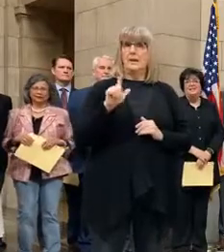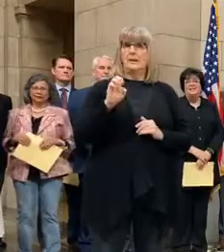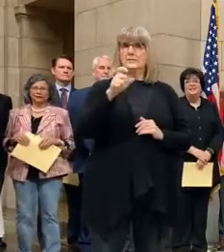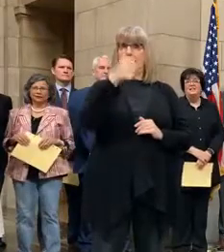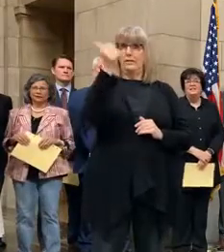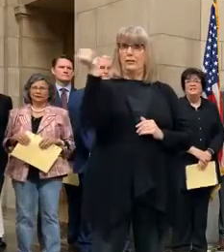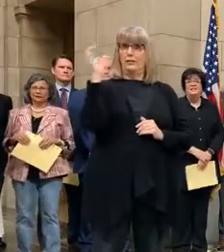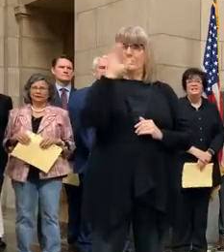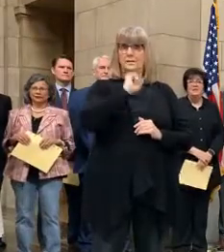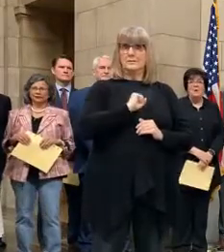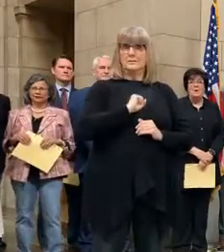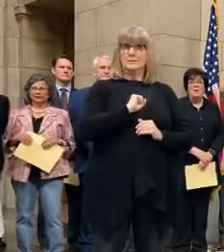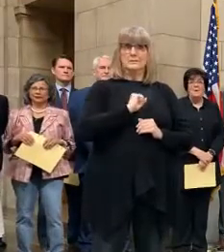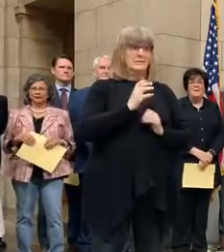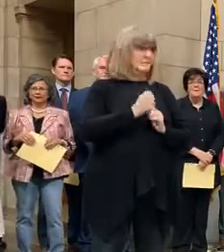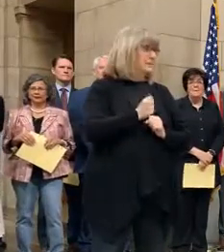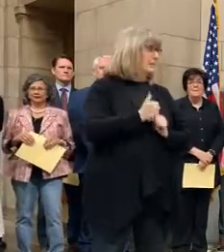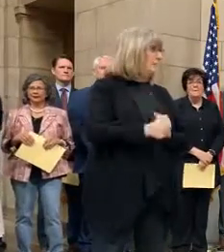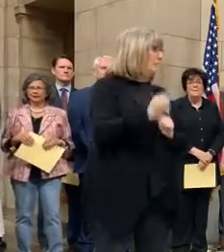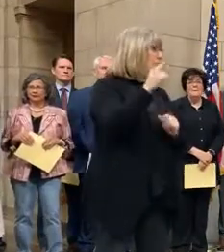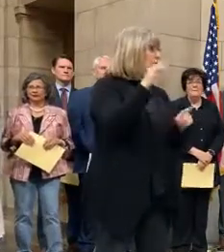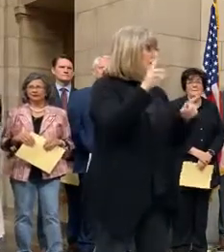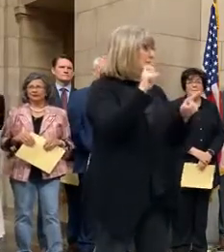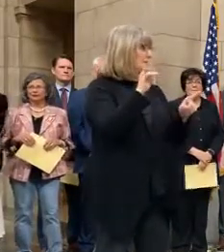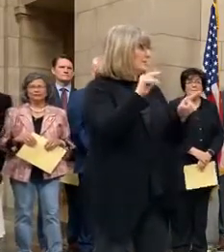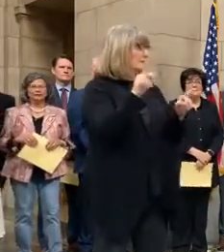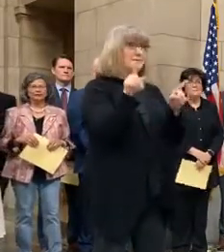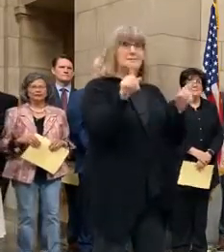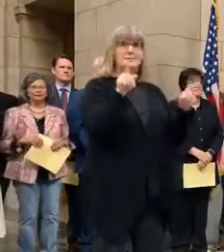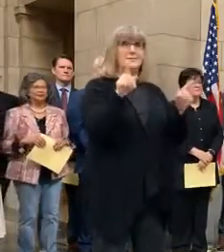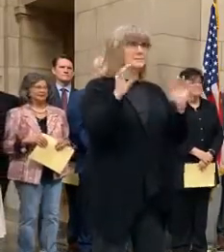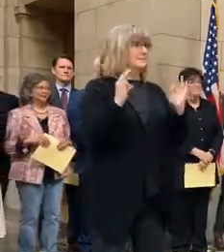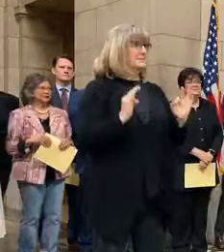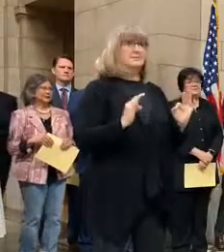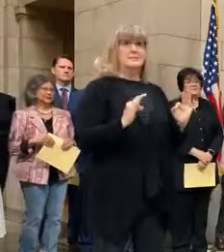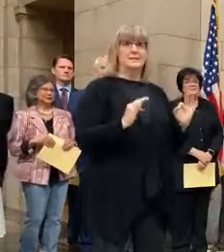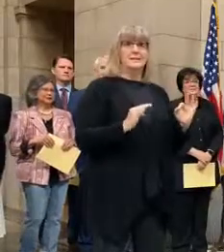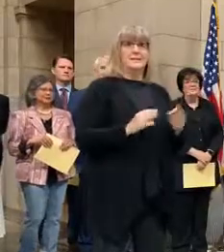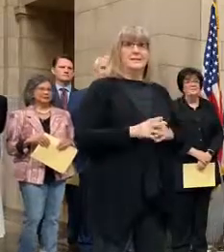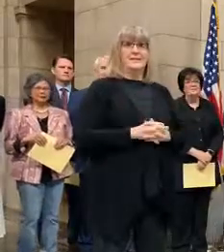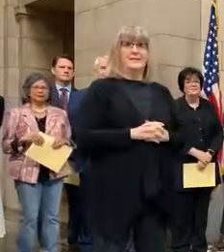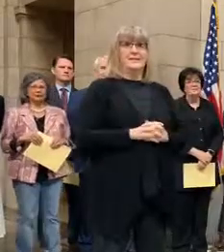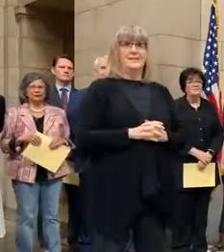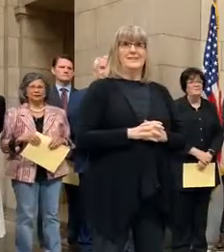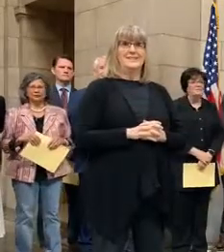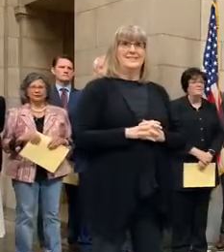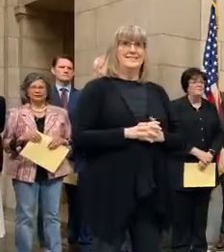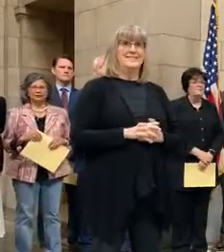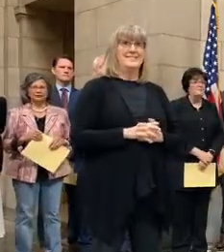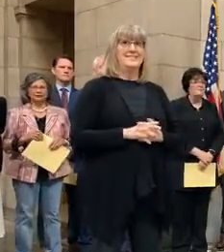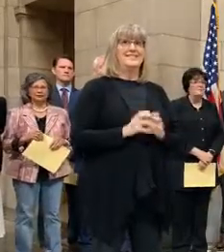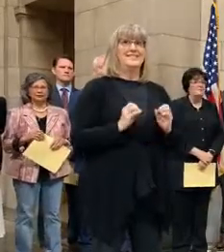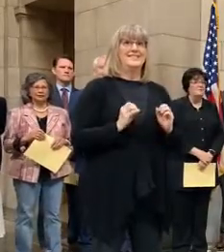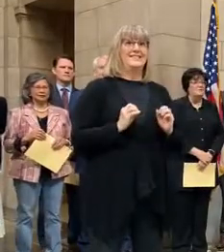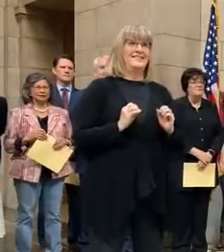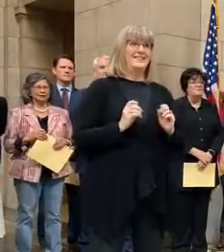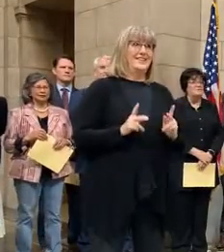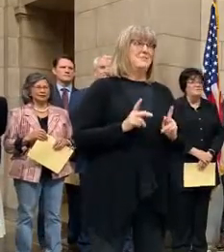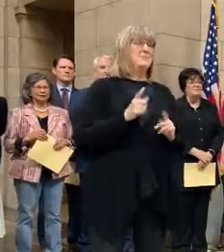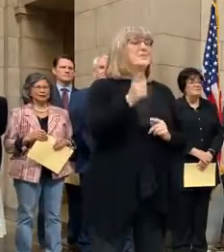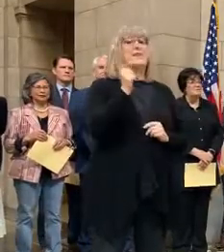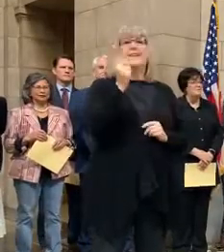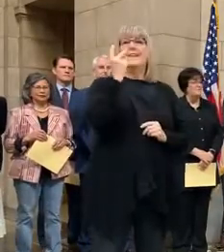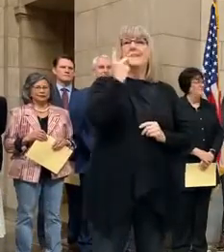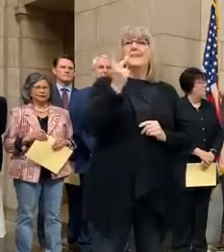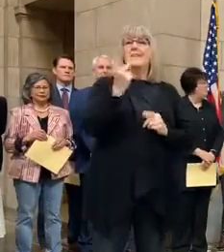Alex, is there anybody else I've missed? Did I get everybody? Justin, Alex, I got everybody? All right, very good. Well, again, as you